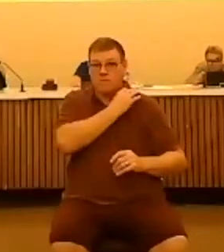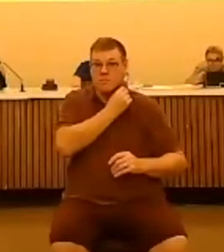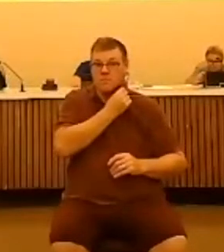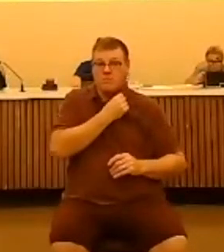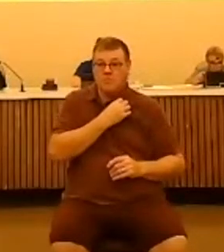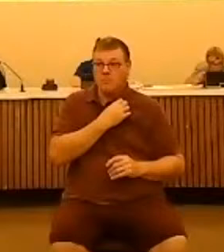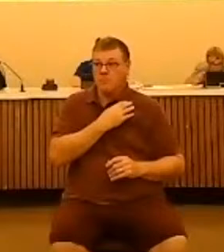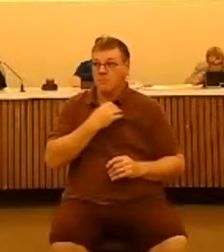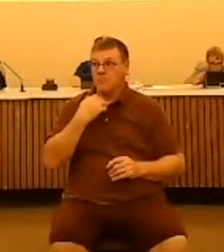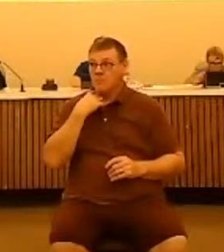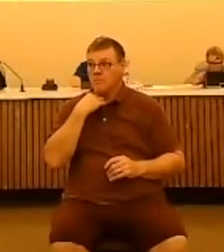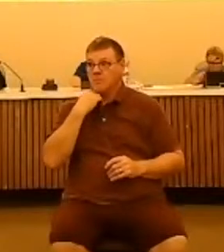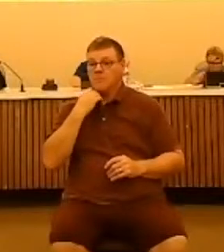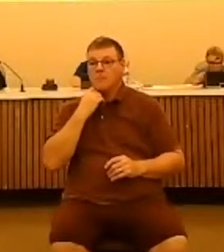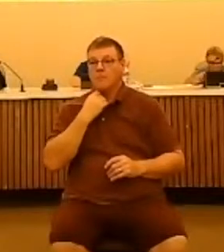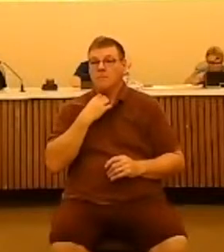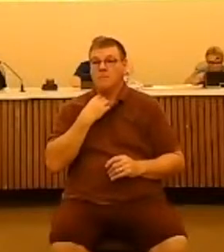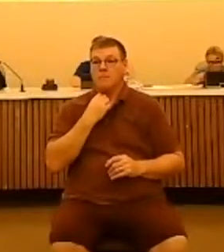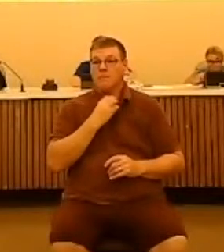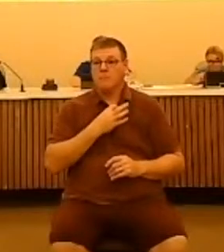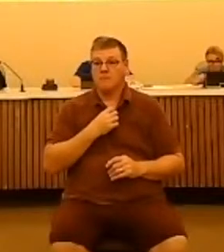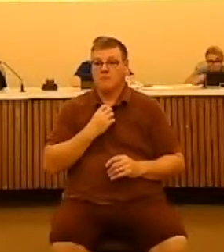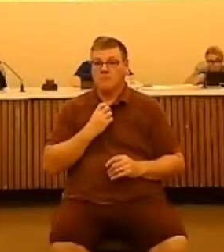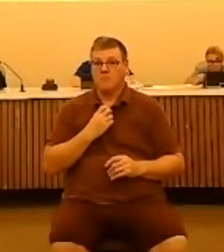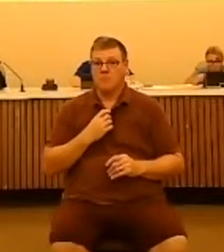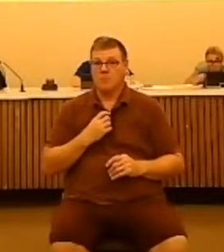go. Let her go.